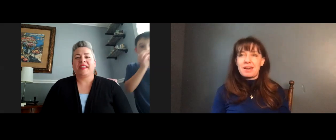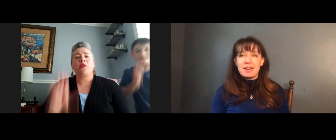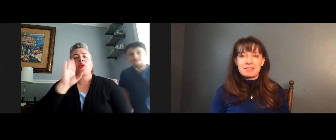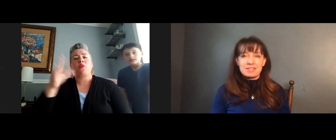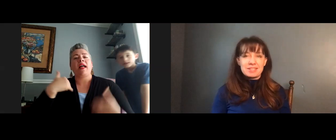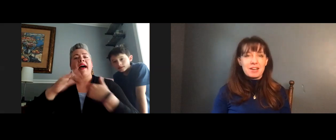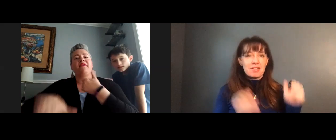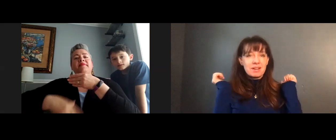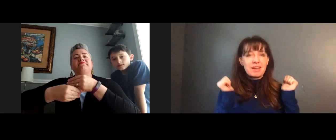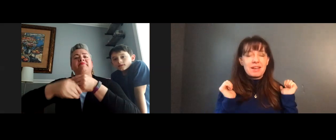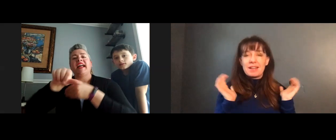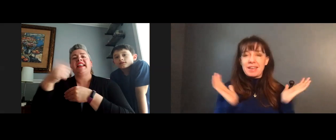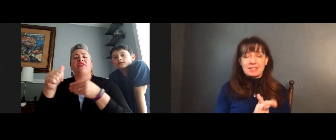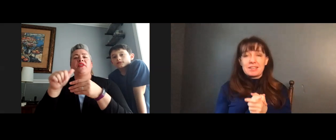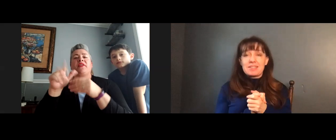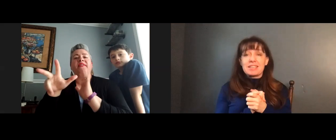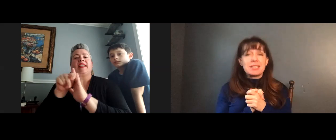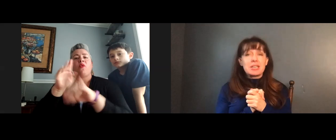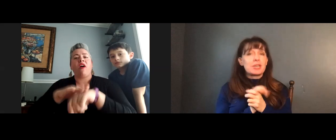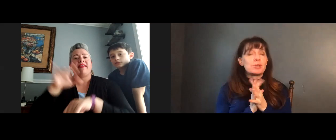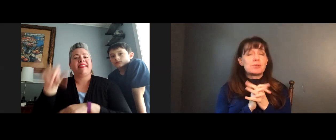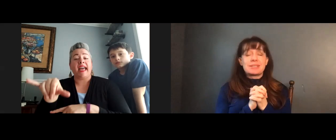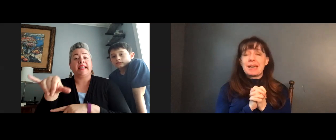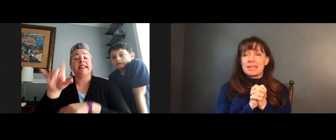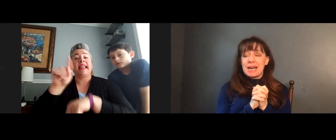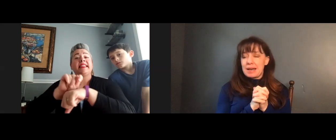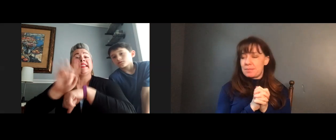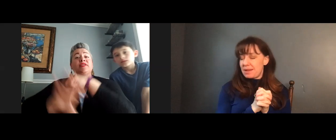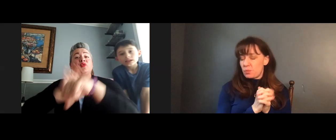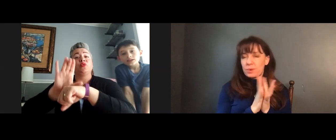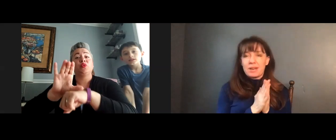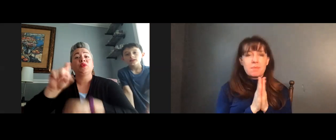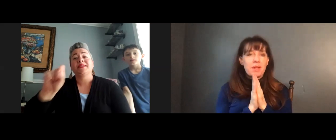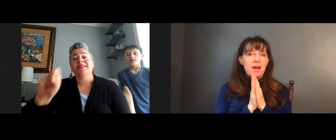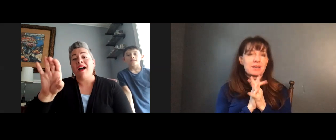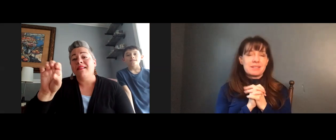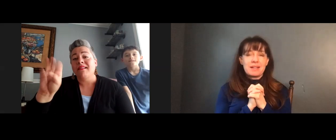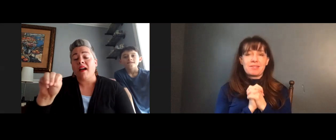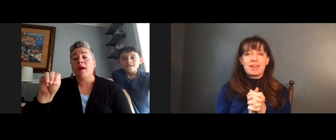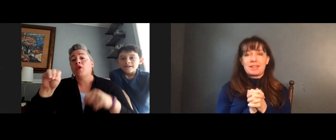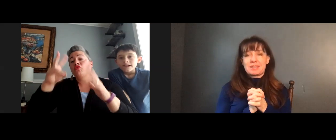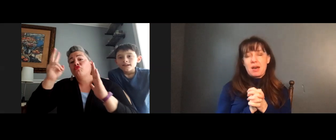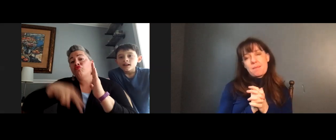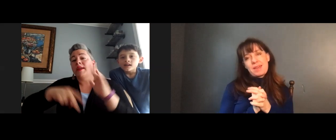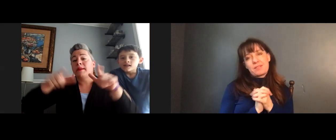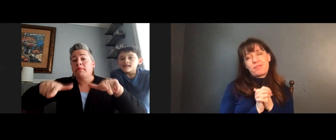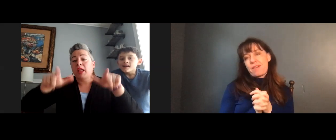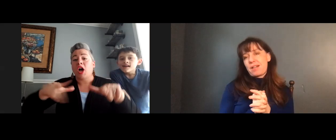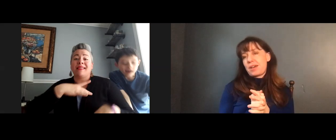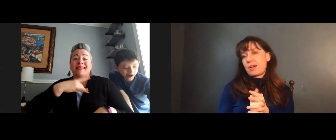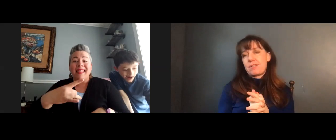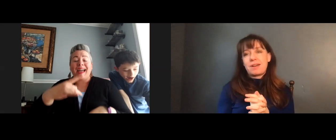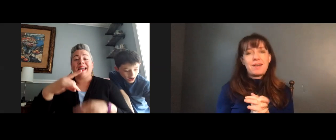one um so yes thistleandcoos.com read our blogs like us comment